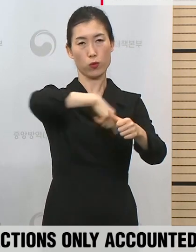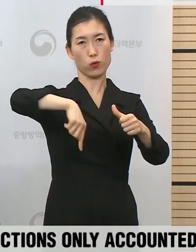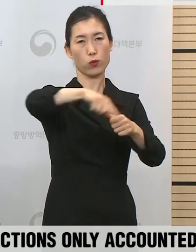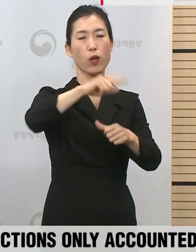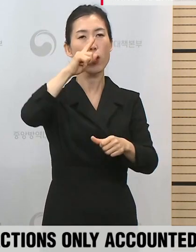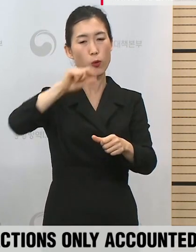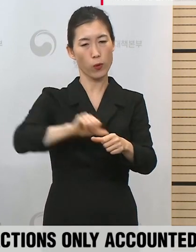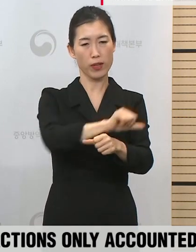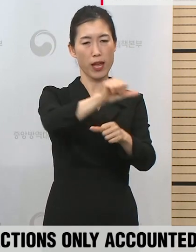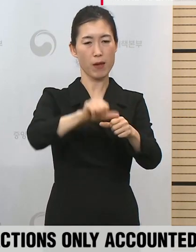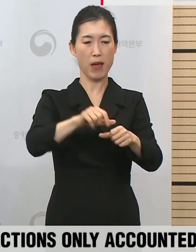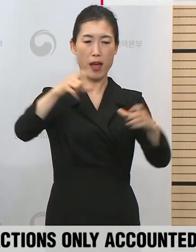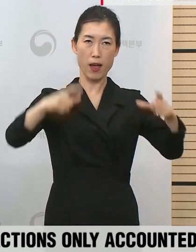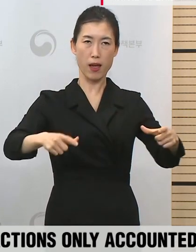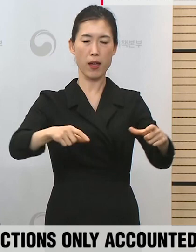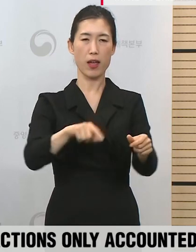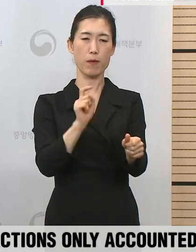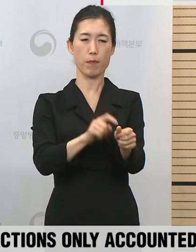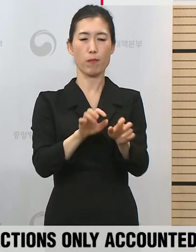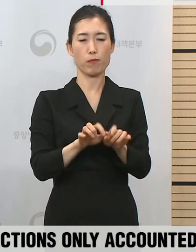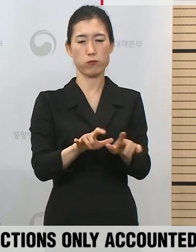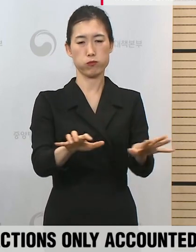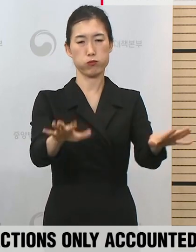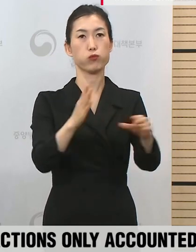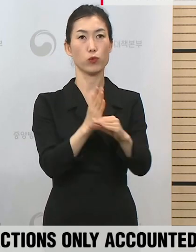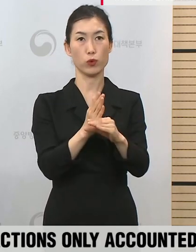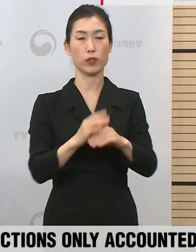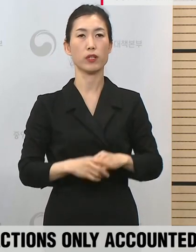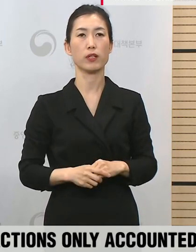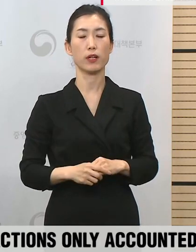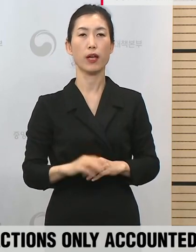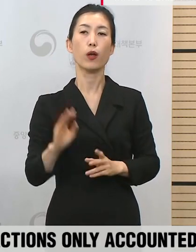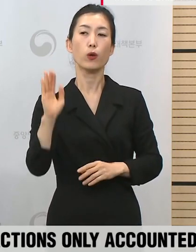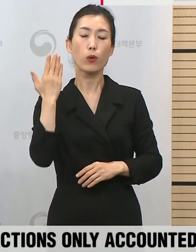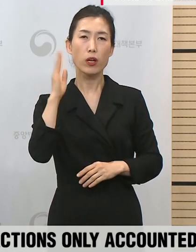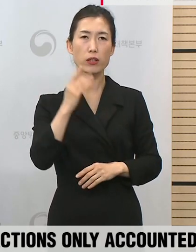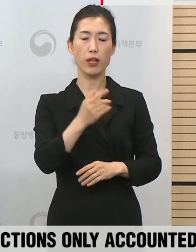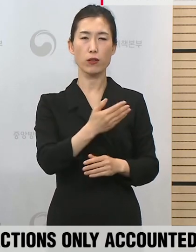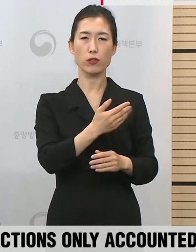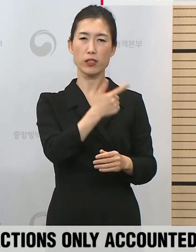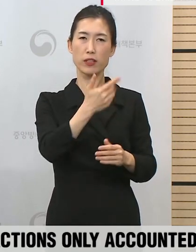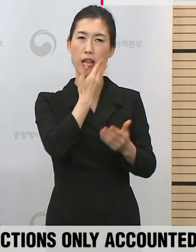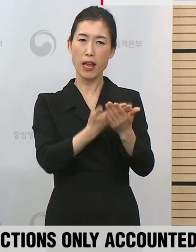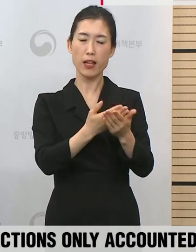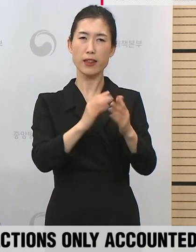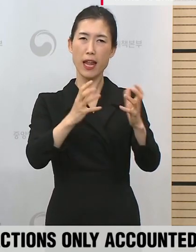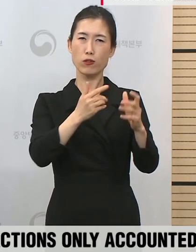45% of the total cases come from India, with a surge in